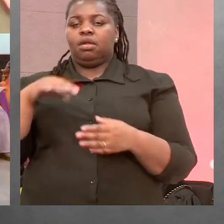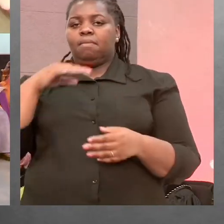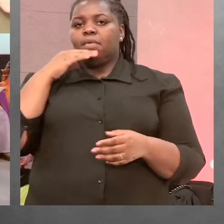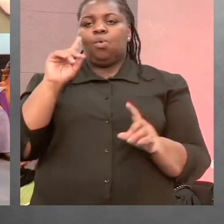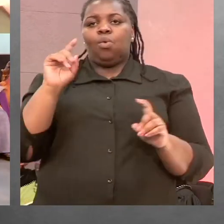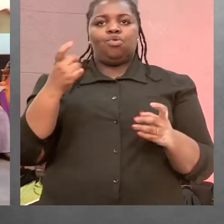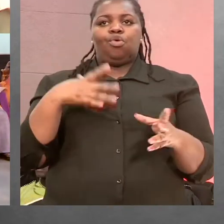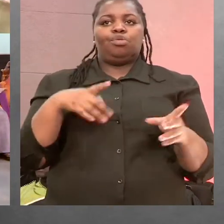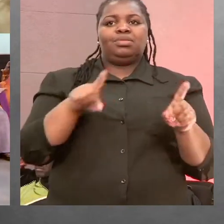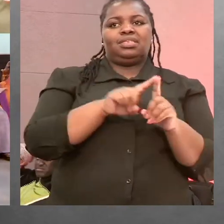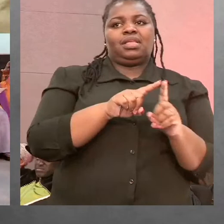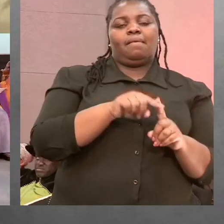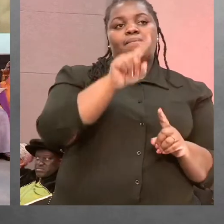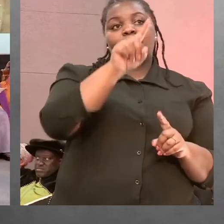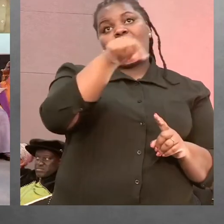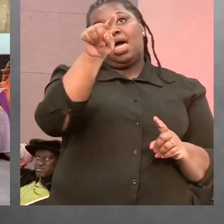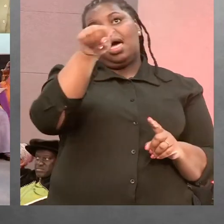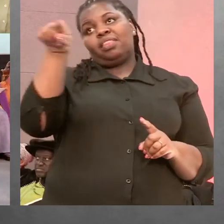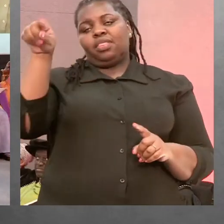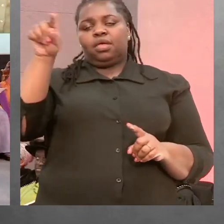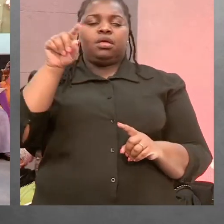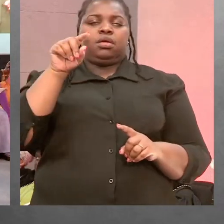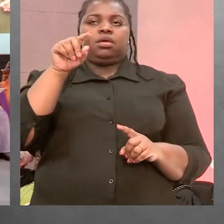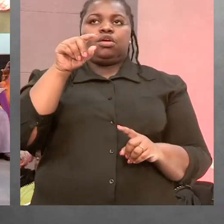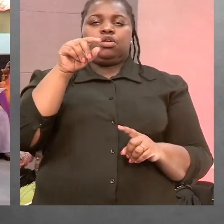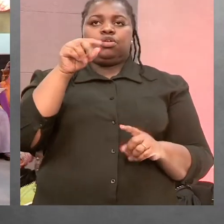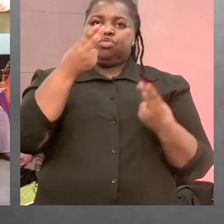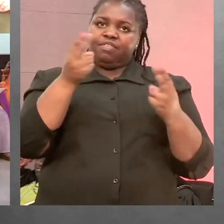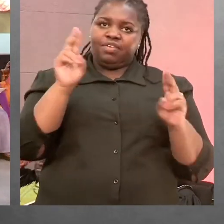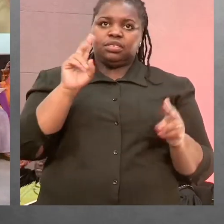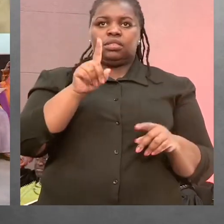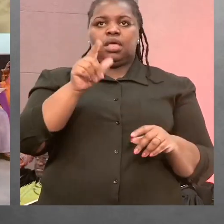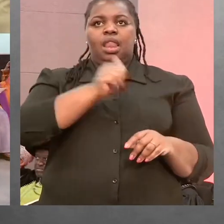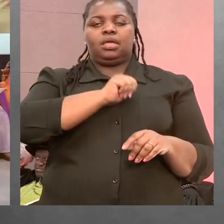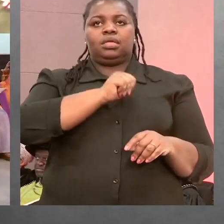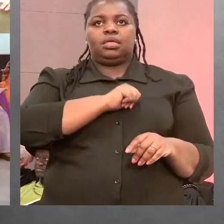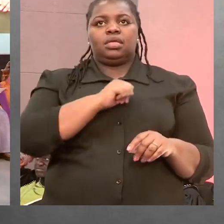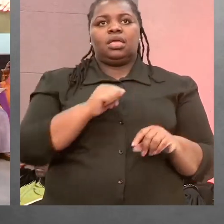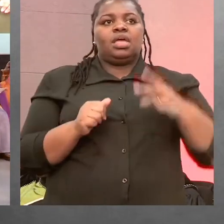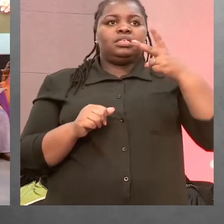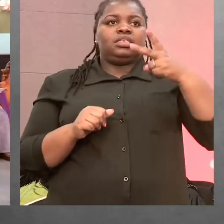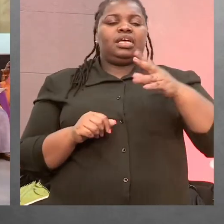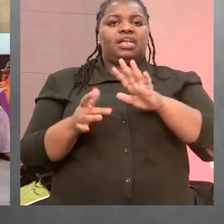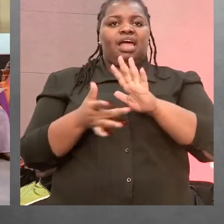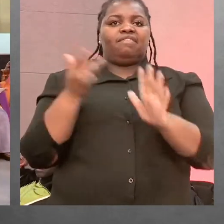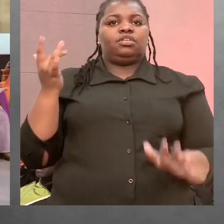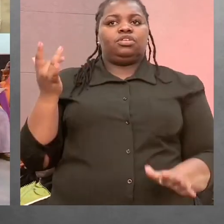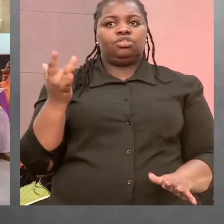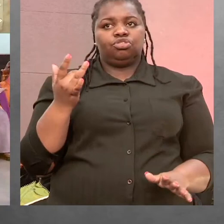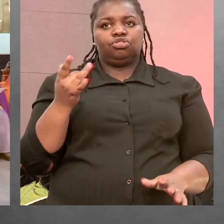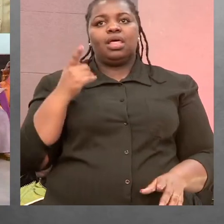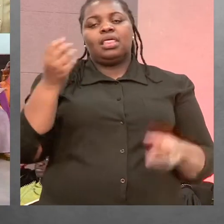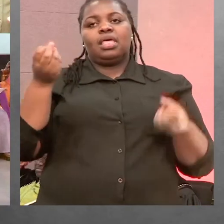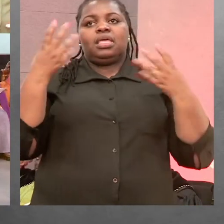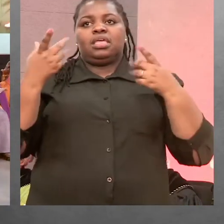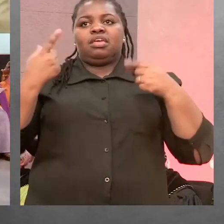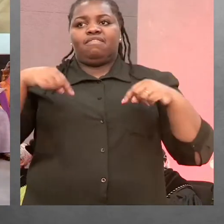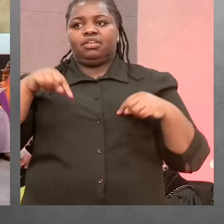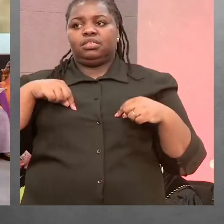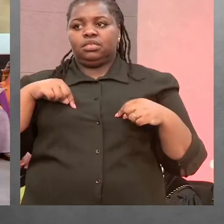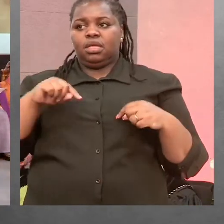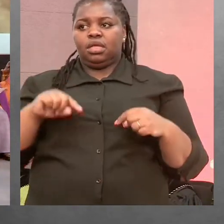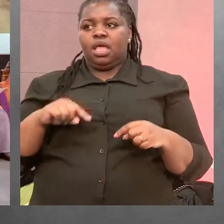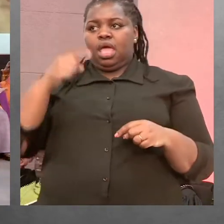not be the same as those universities that are privileged. The second advantage is that it gives us the